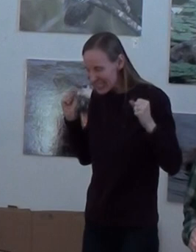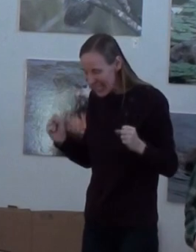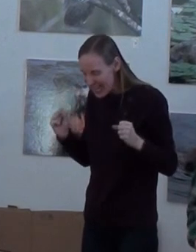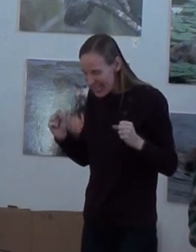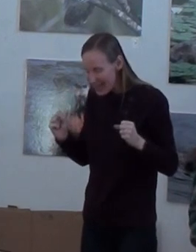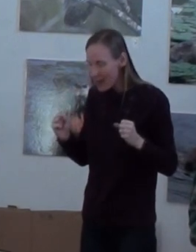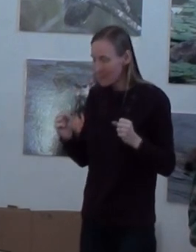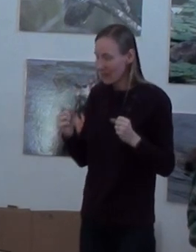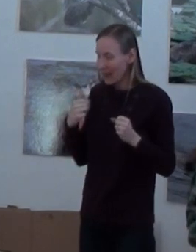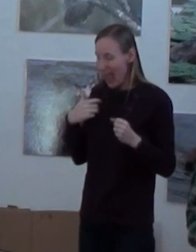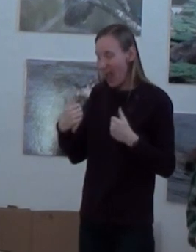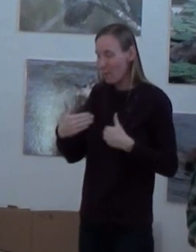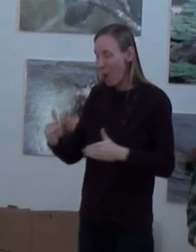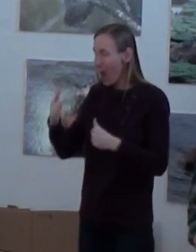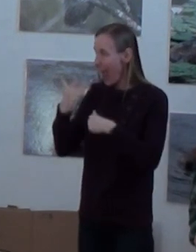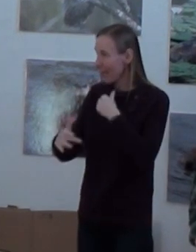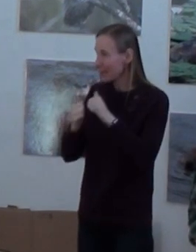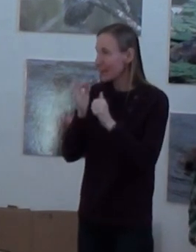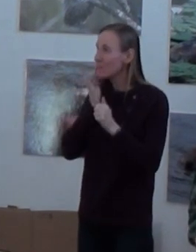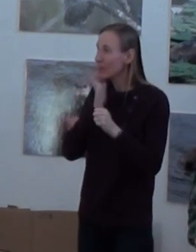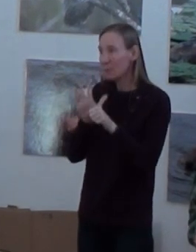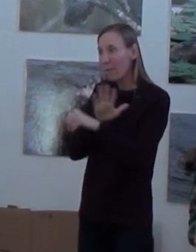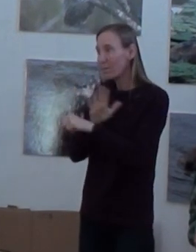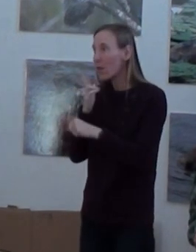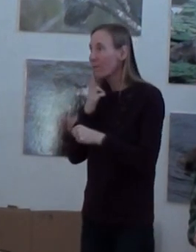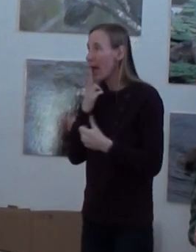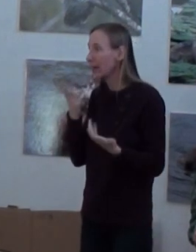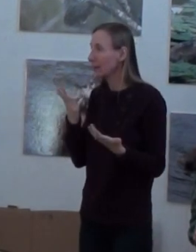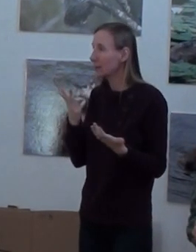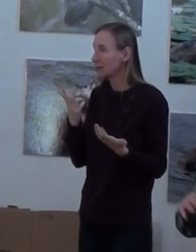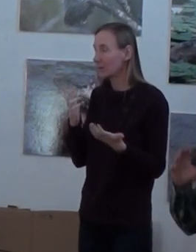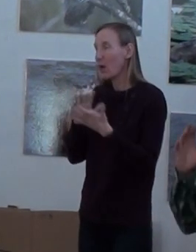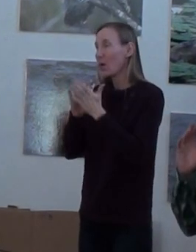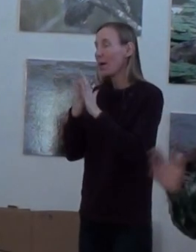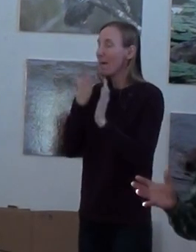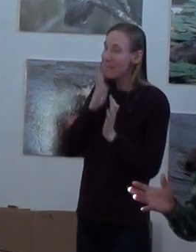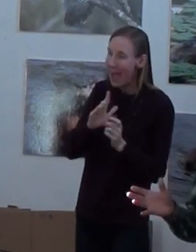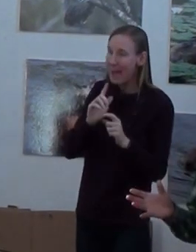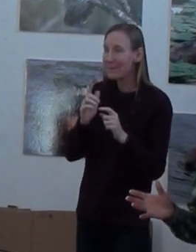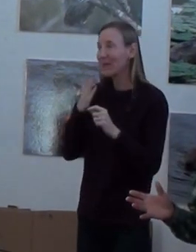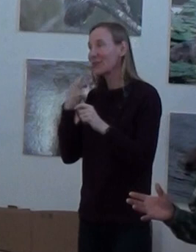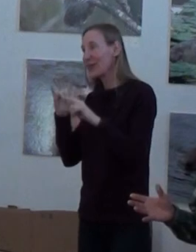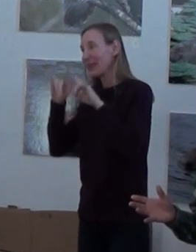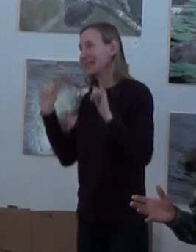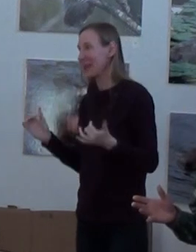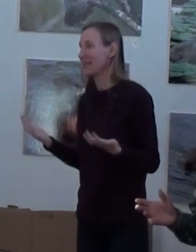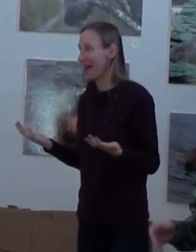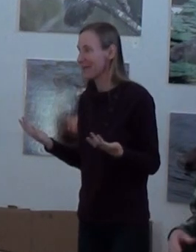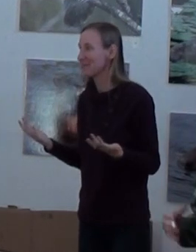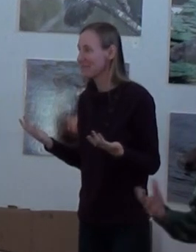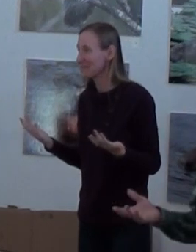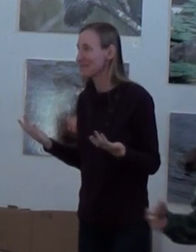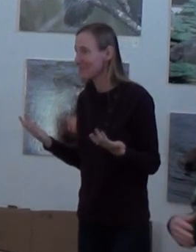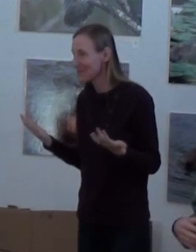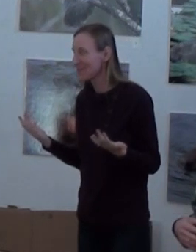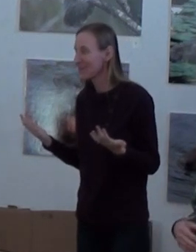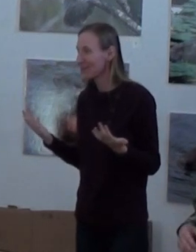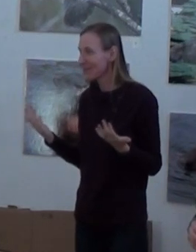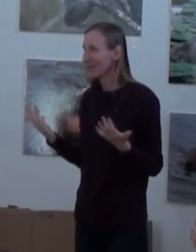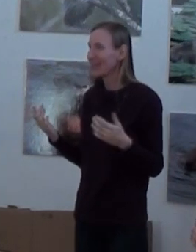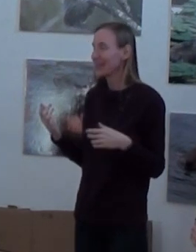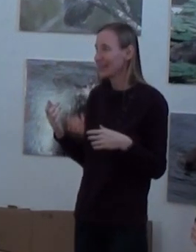gold essentially. But I'm always continually amazed at how how you eat an elephant. It's kind of my mantra with some years